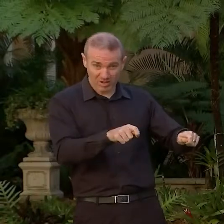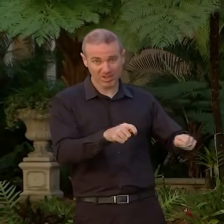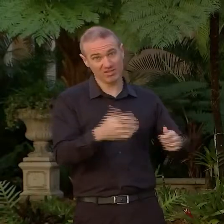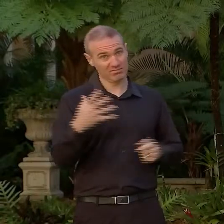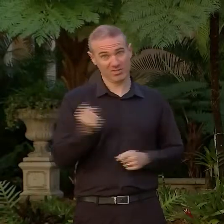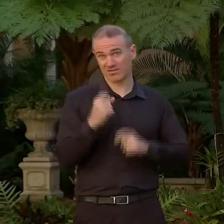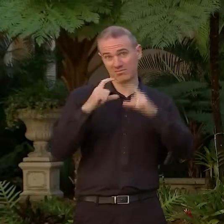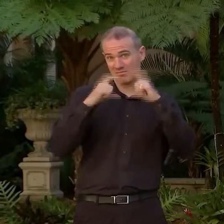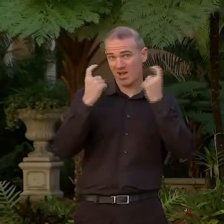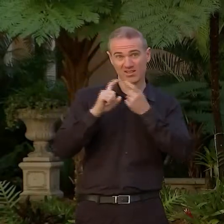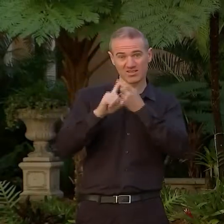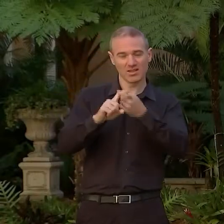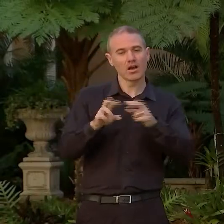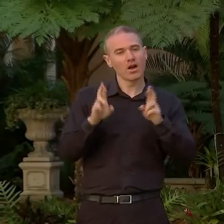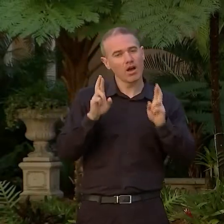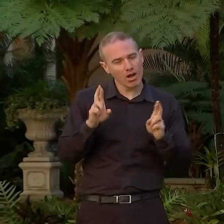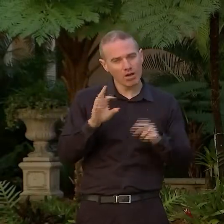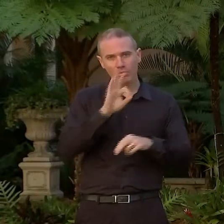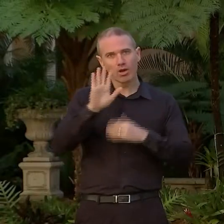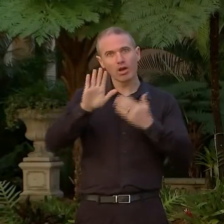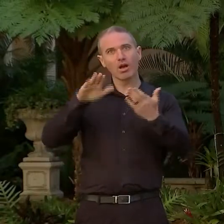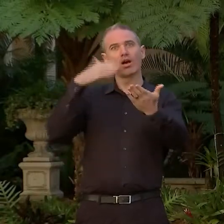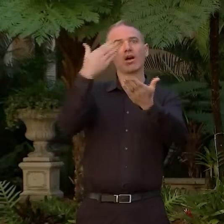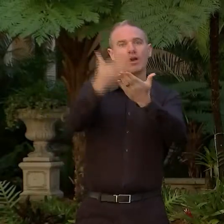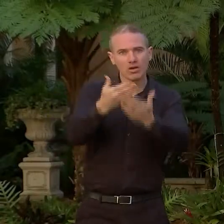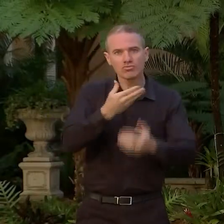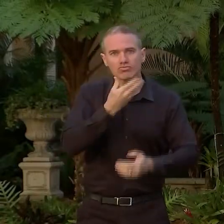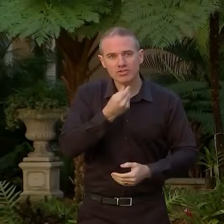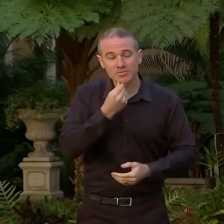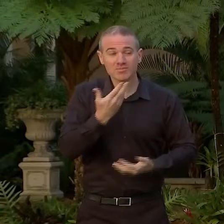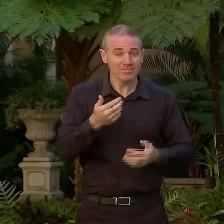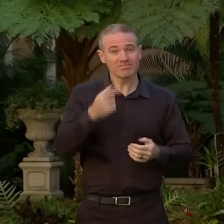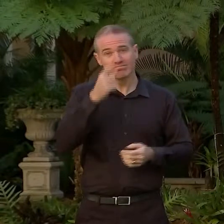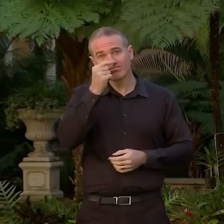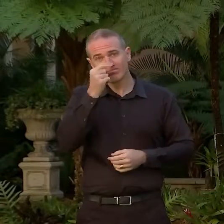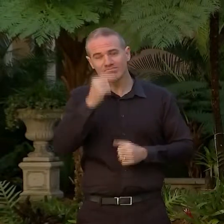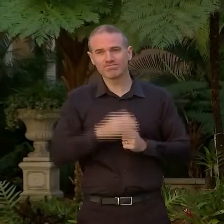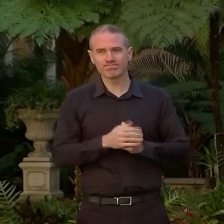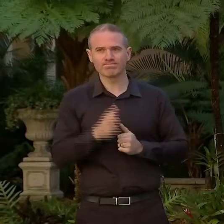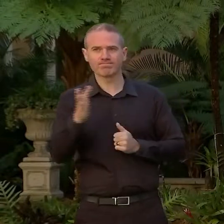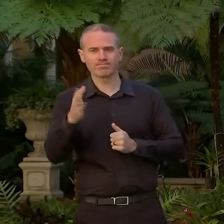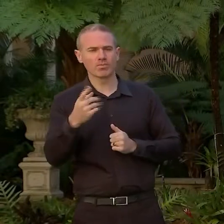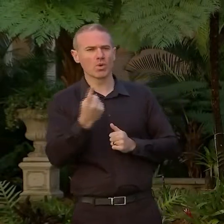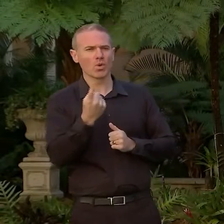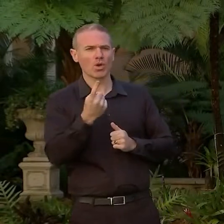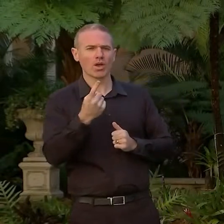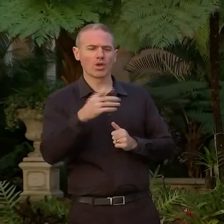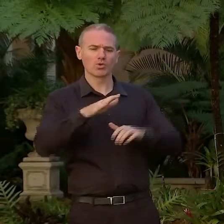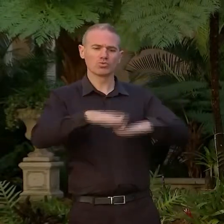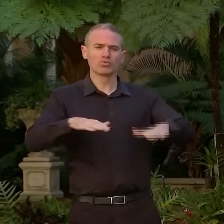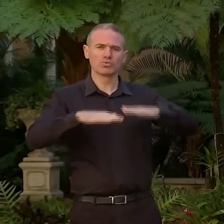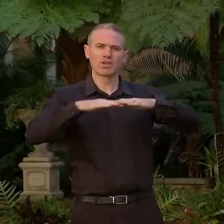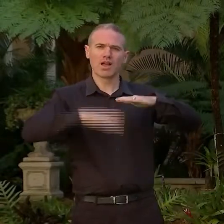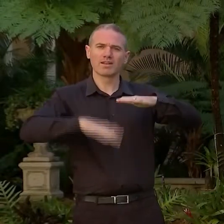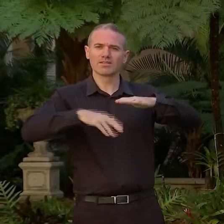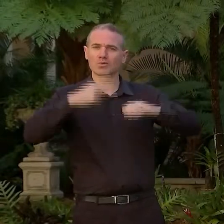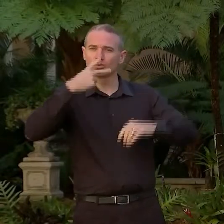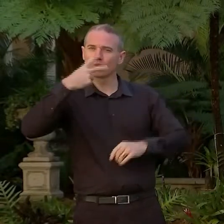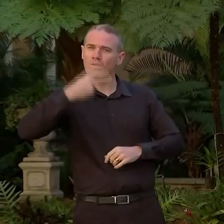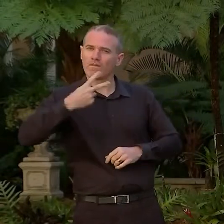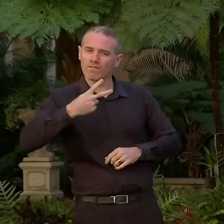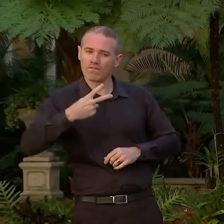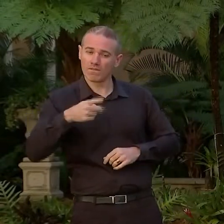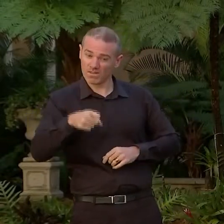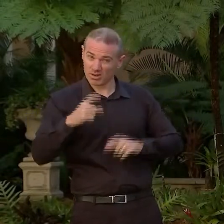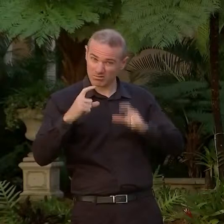Hopefully it won't be through till Christmas, but it could be. What about under 12s wearing masks? You might have dealt with that yesterday. Is it